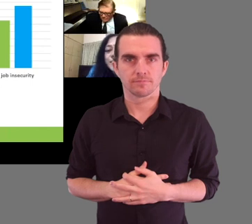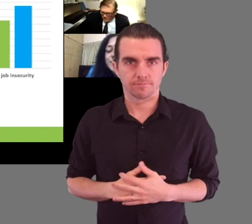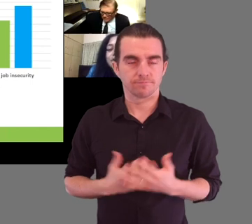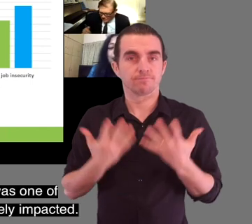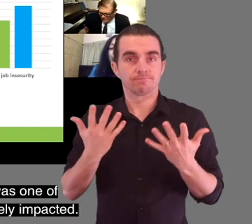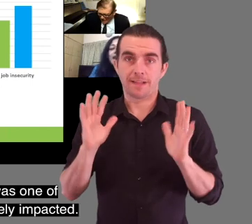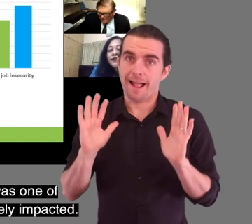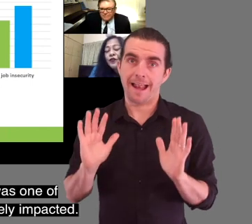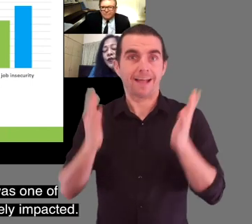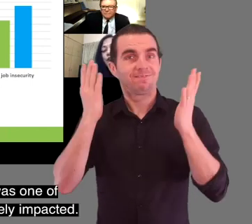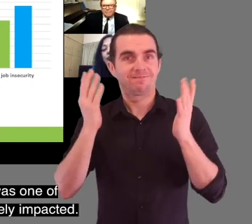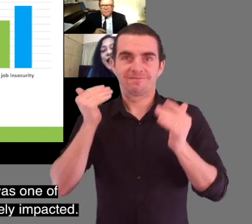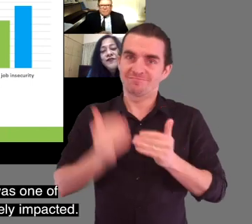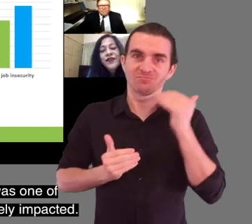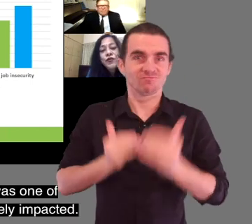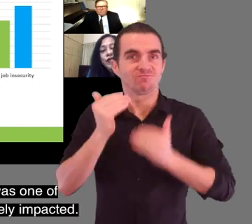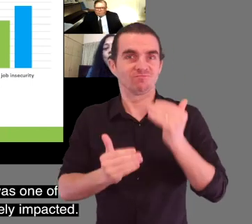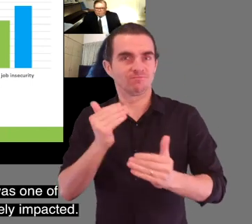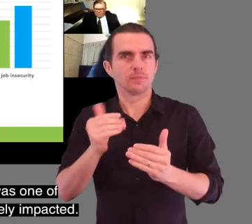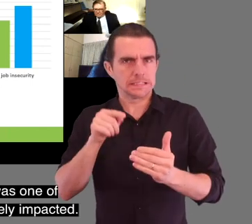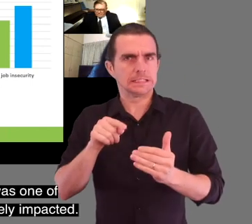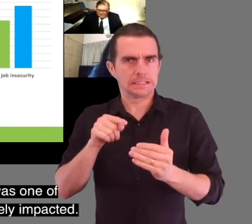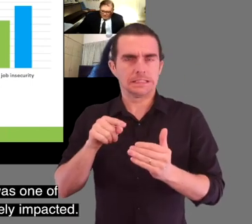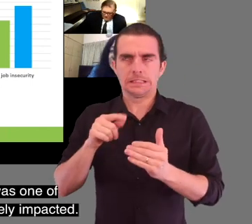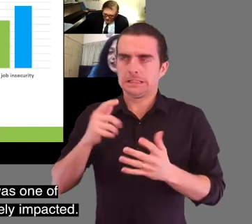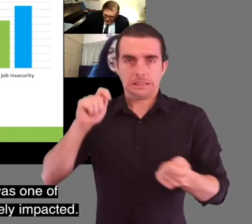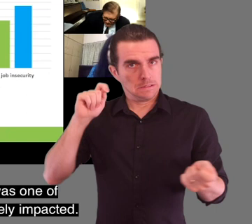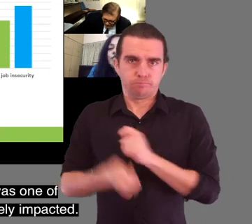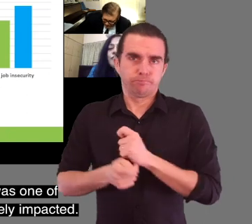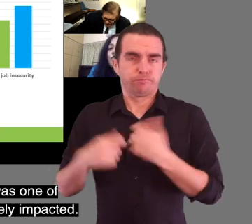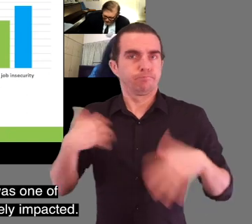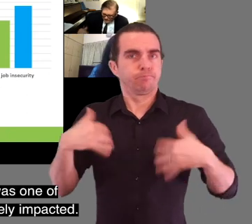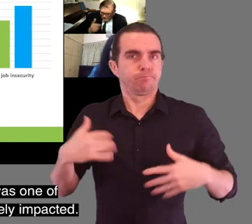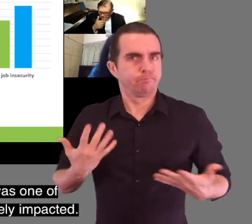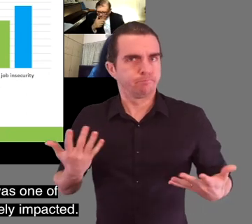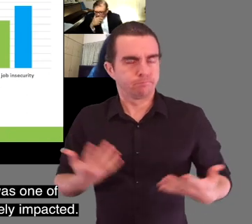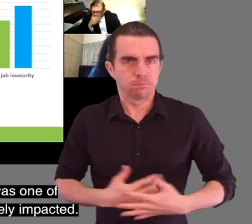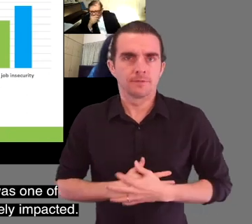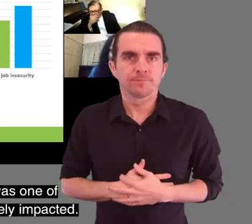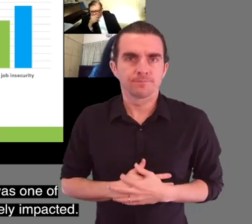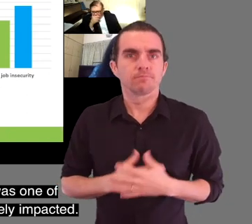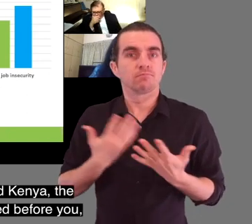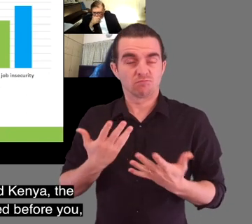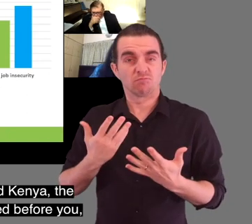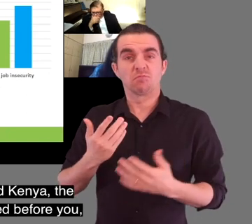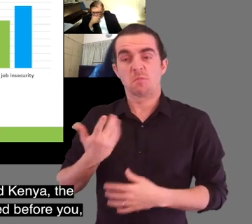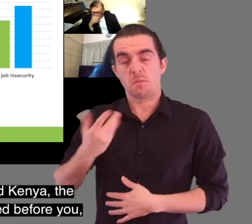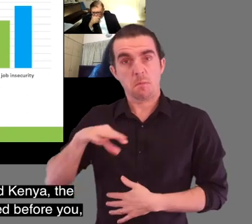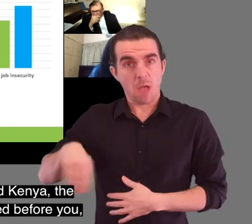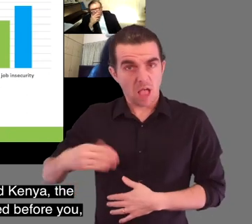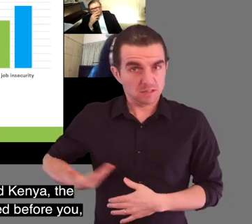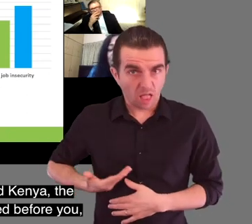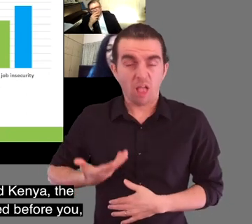Next, please. Livelihood. Livelihood was one of the areas which was severely impacted, not just